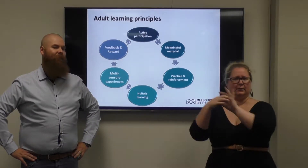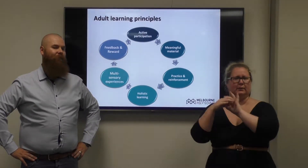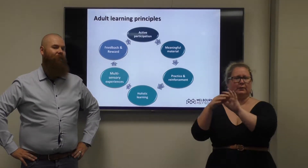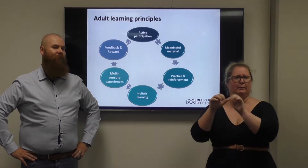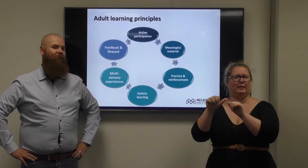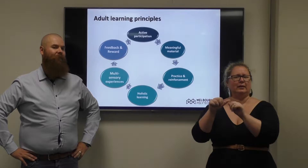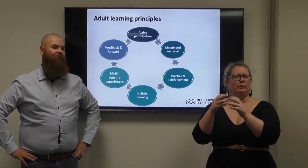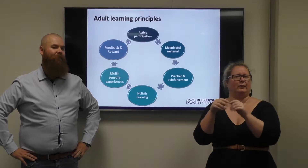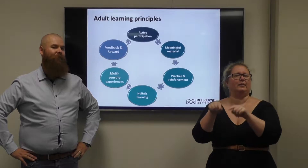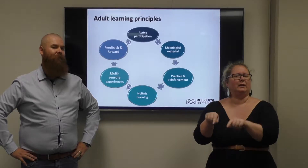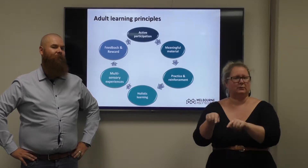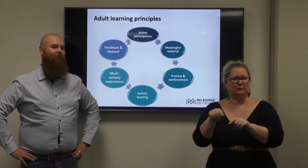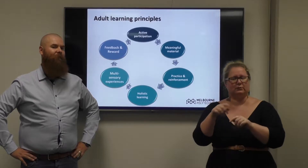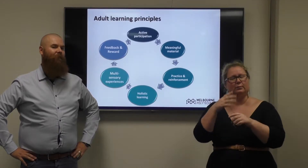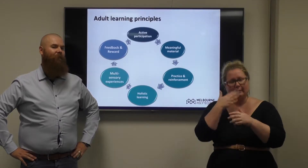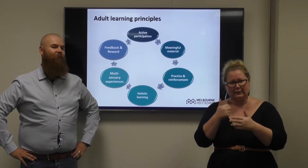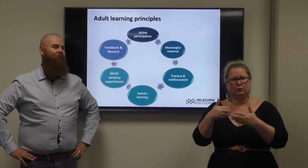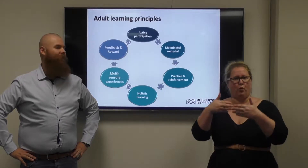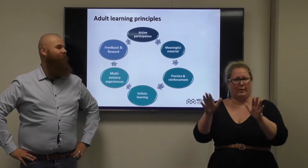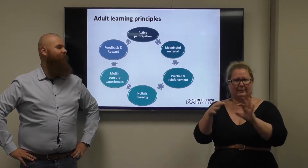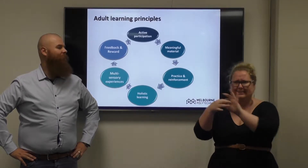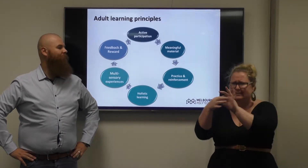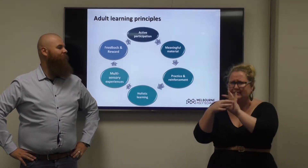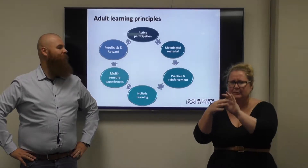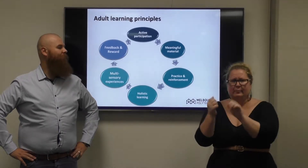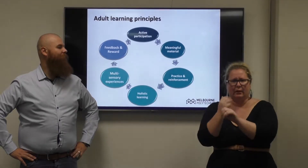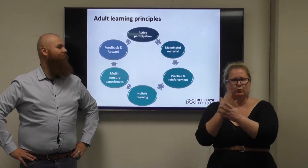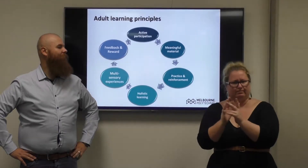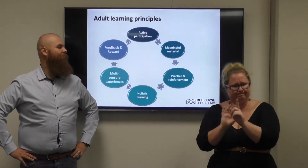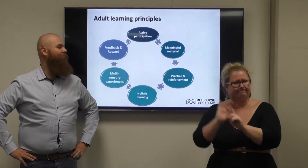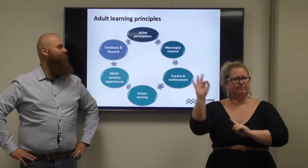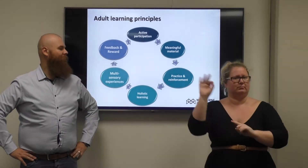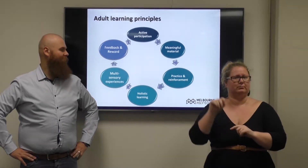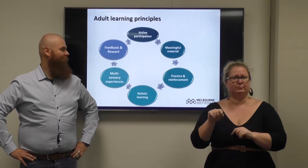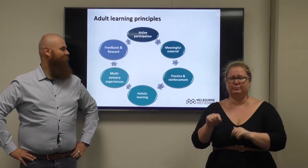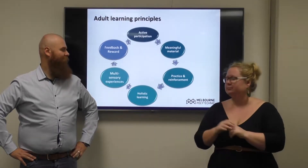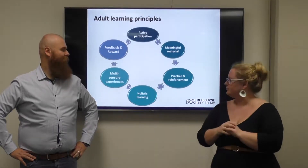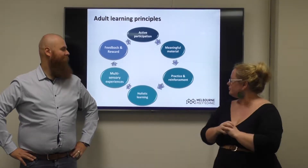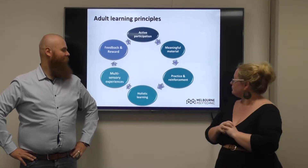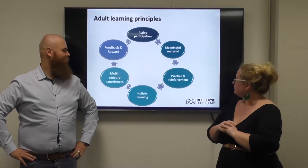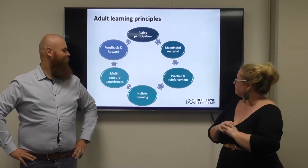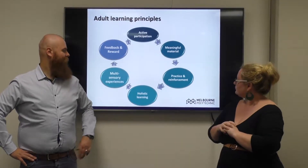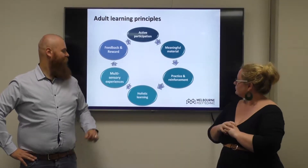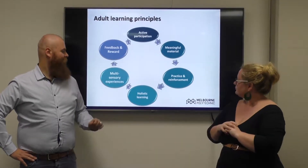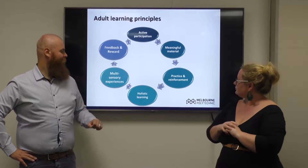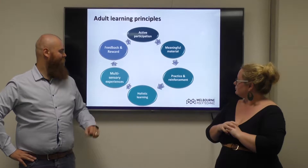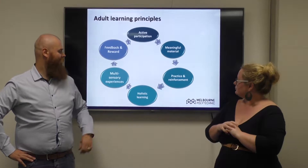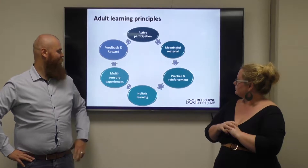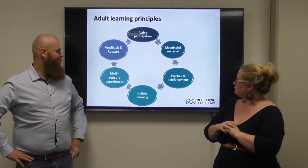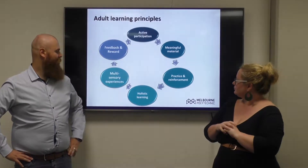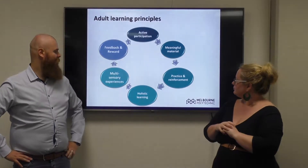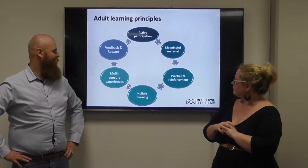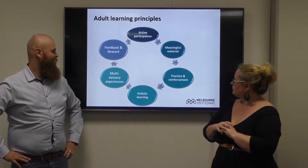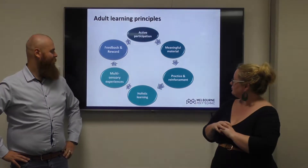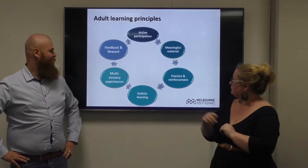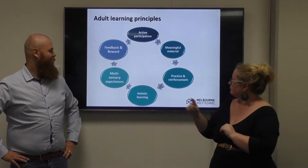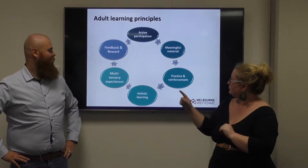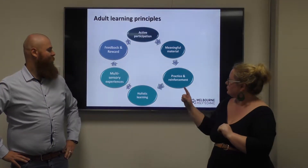So you really need to coordinate and liaise with your teachers. Be really open about them giving you feedback so that you can improve your skills.